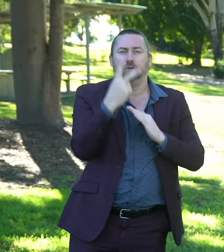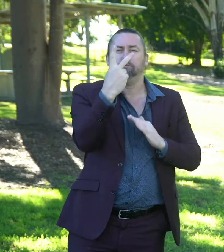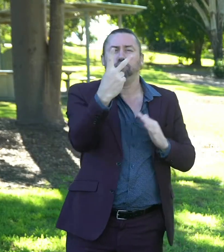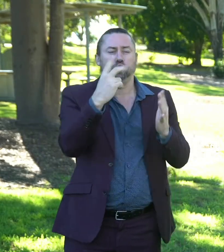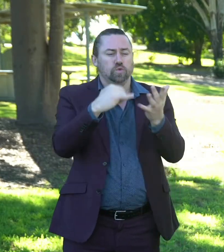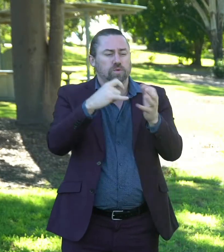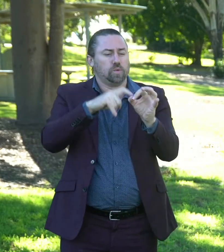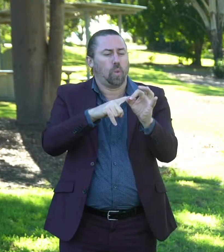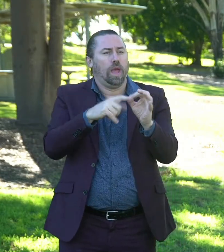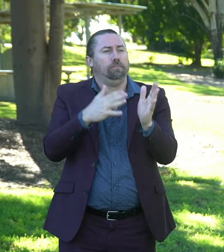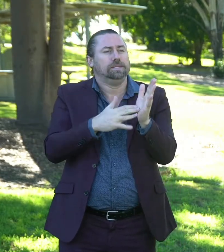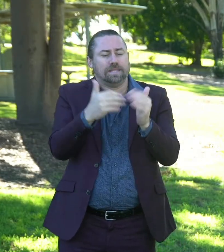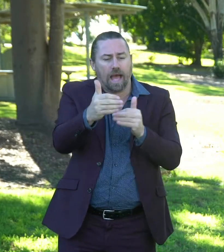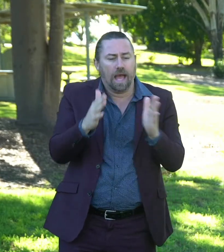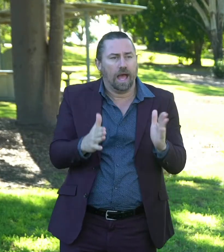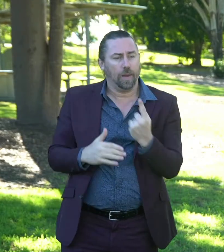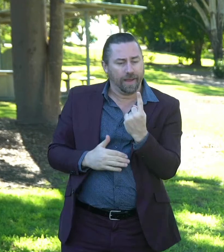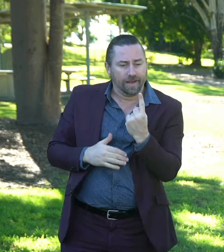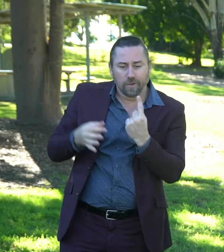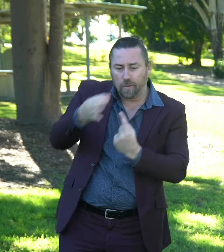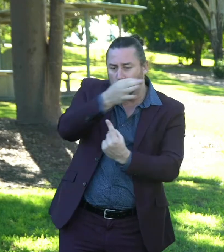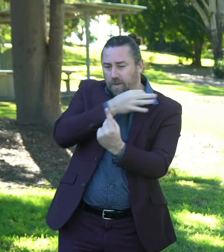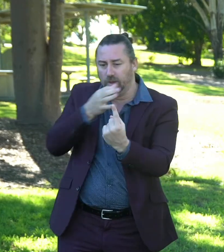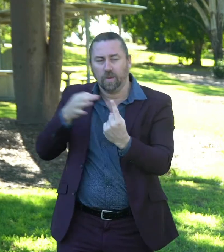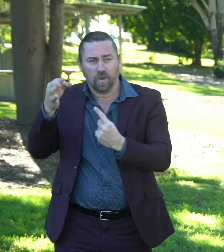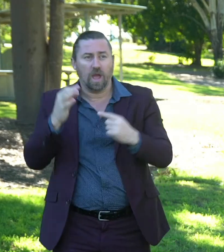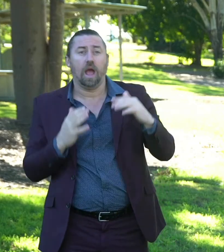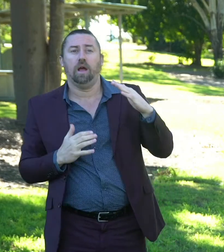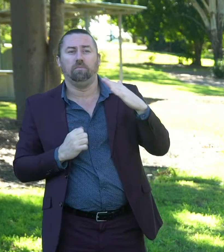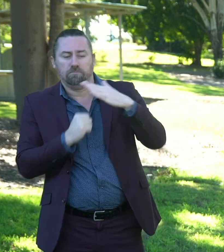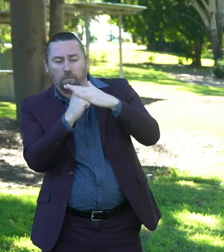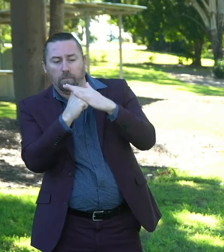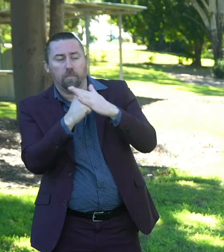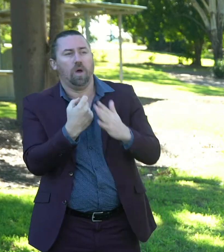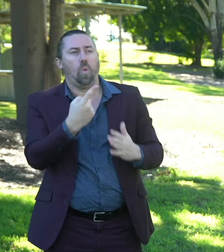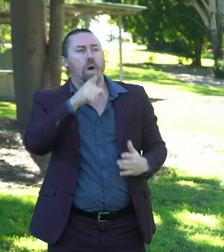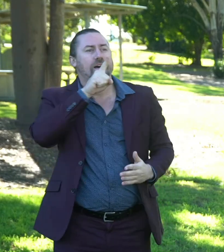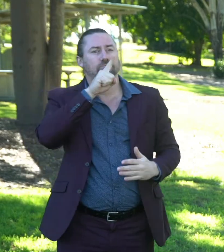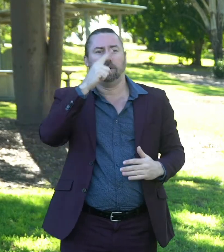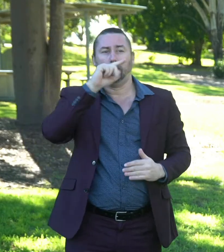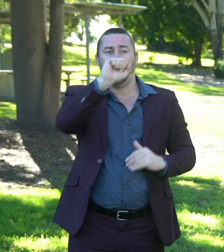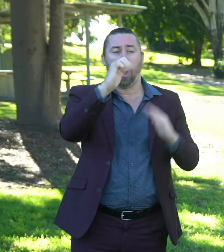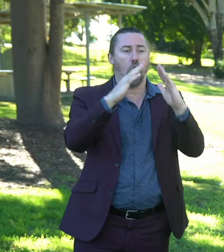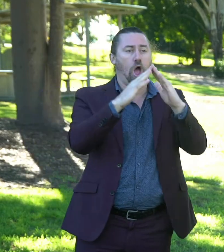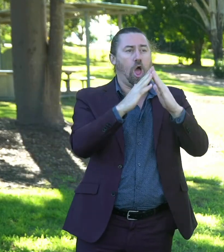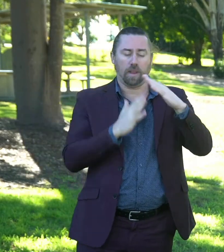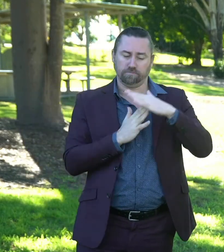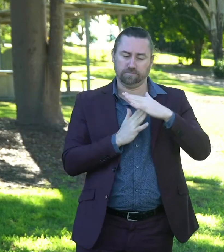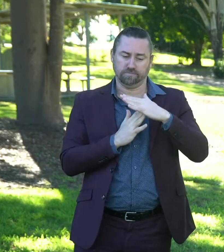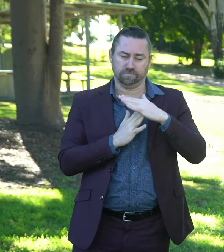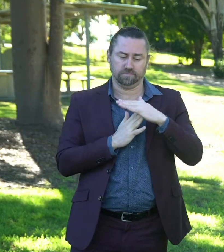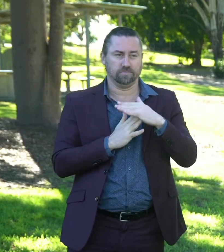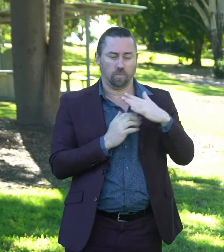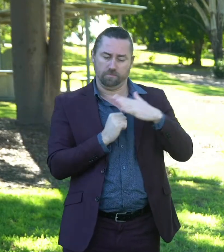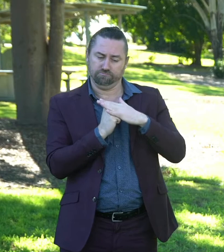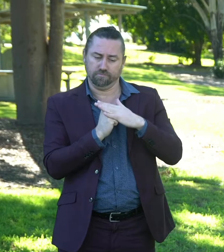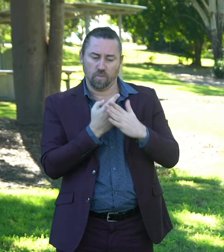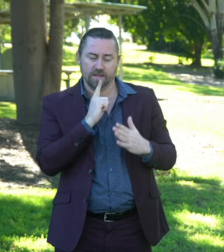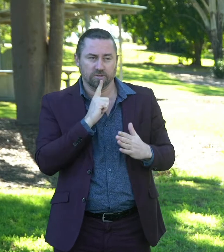density requirement, maximum of 100 people in your home, but we're leaving